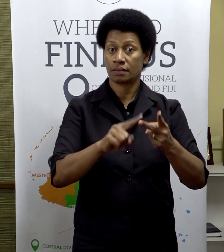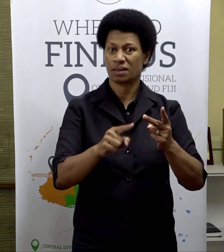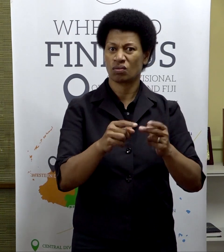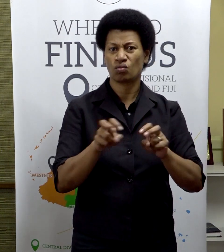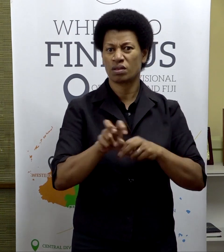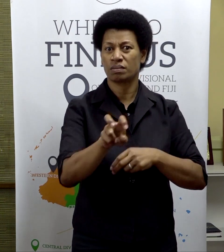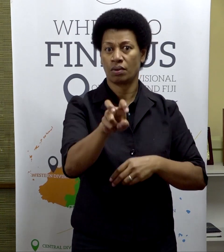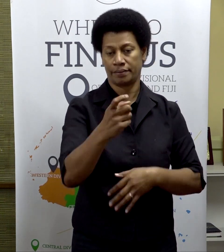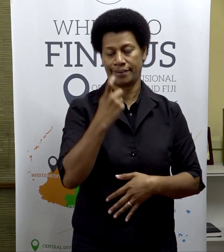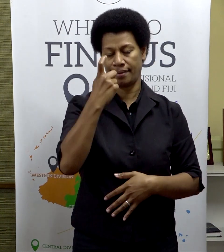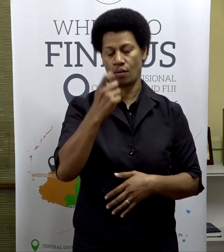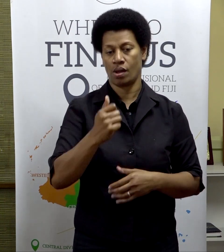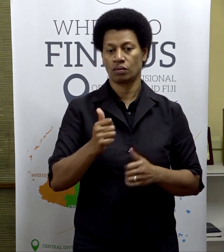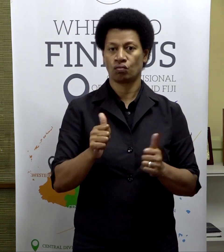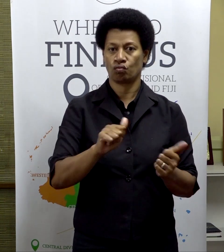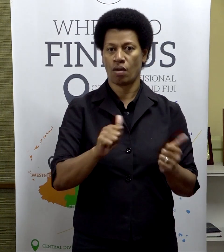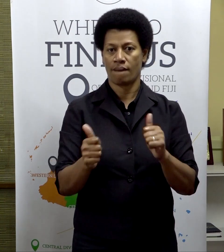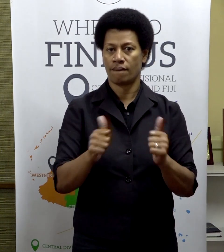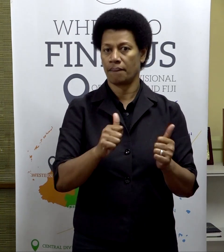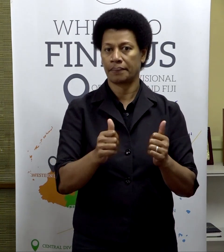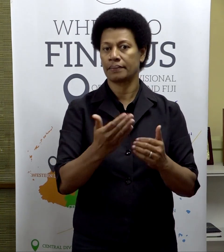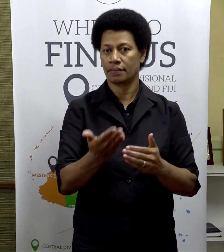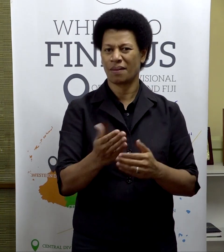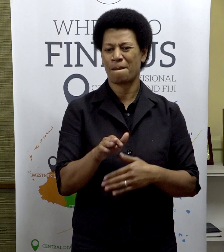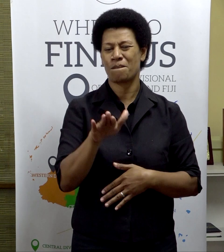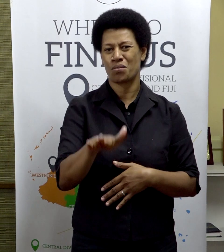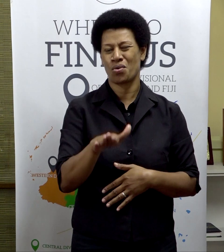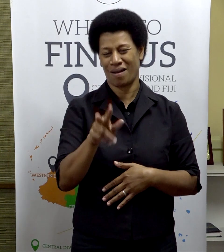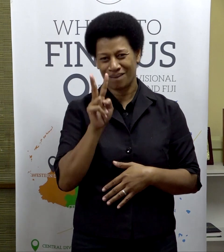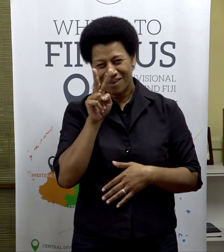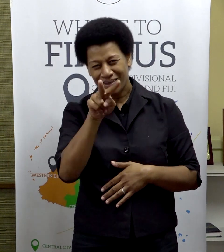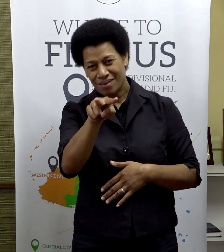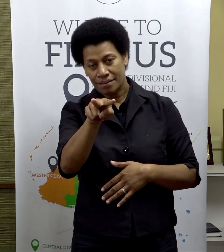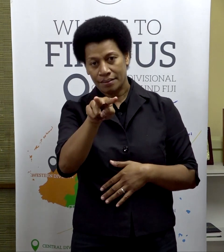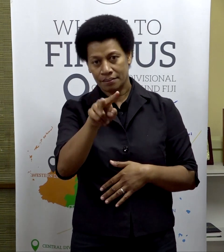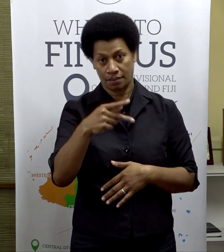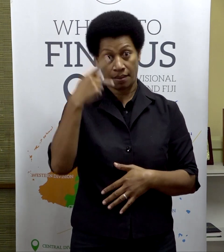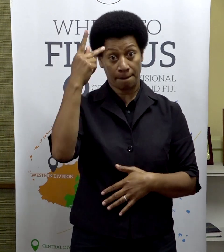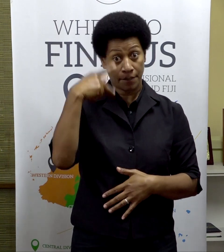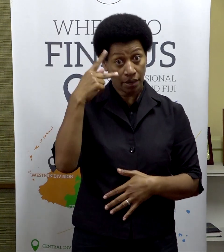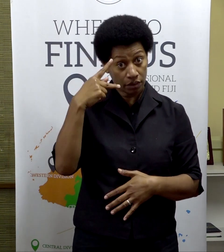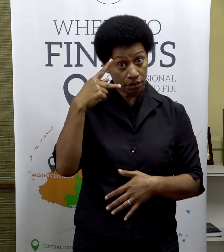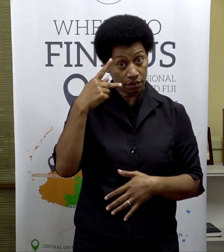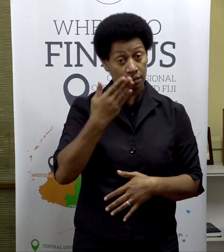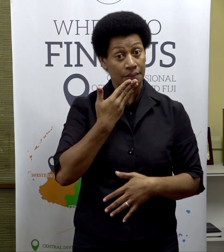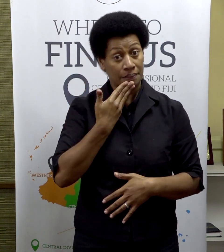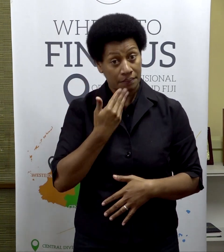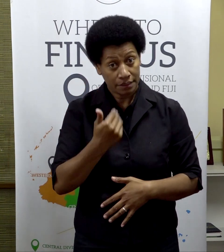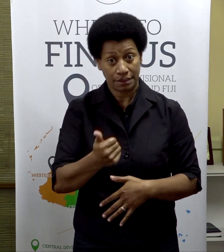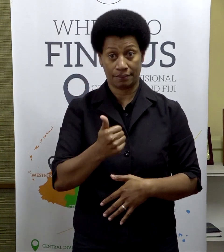extreme care when driving due to poor visibility. Parents, please make